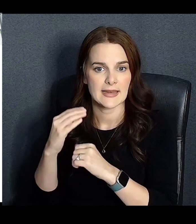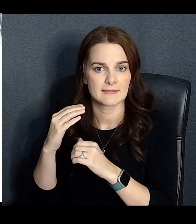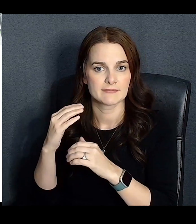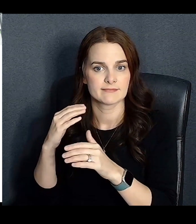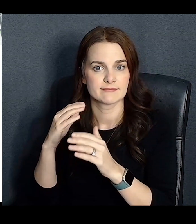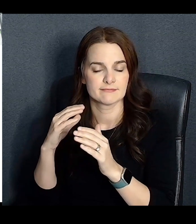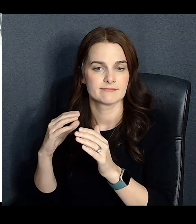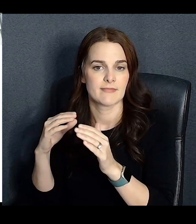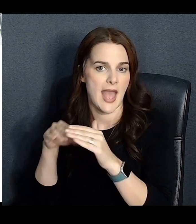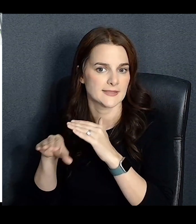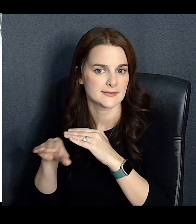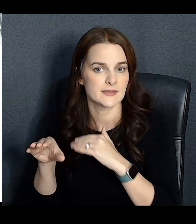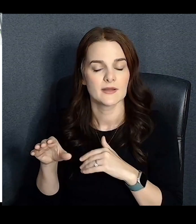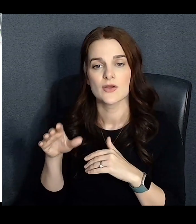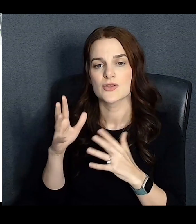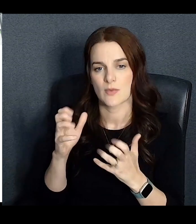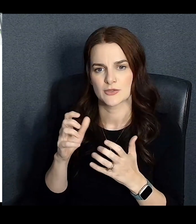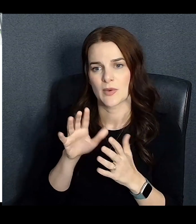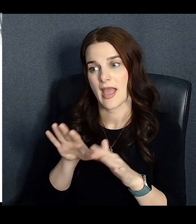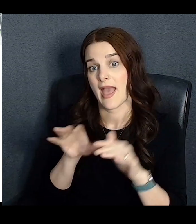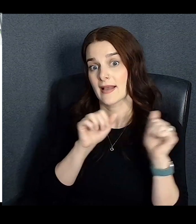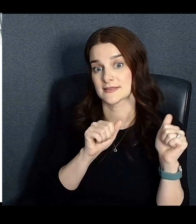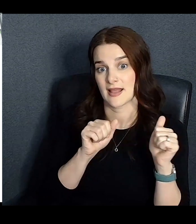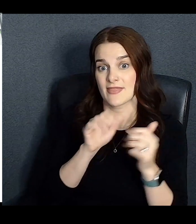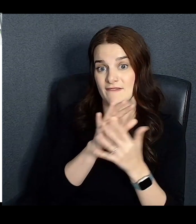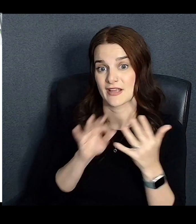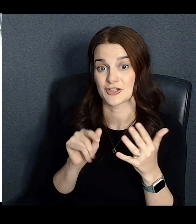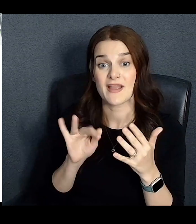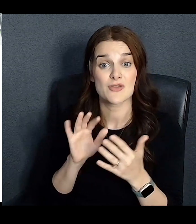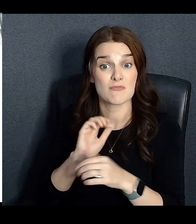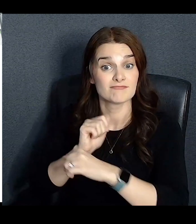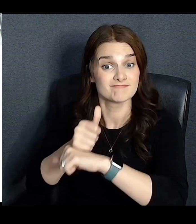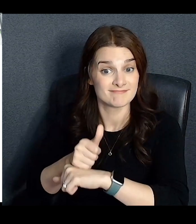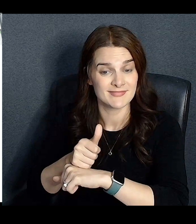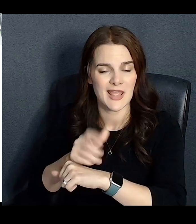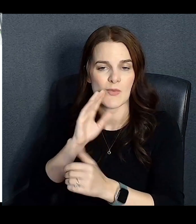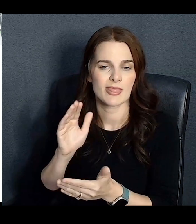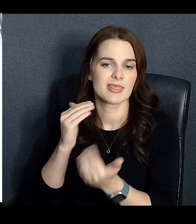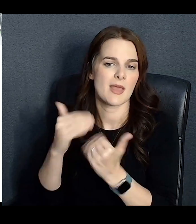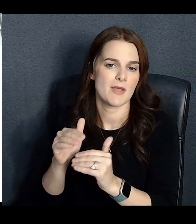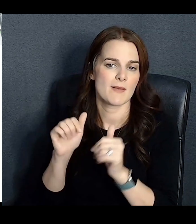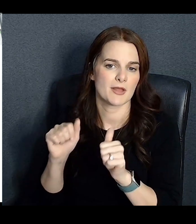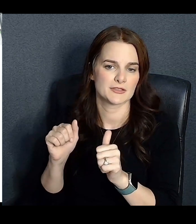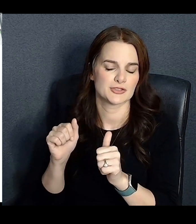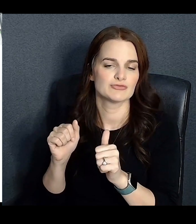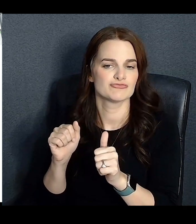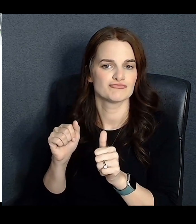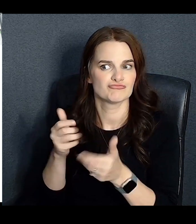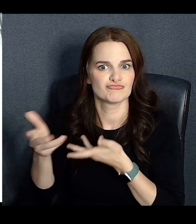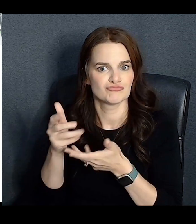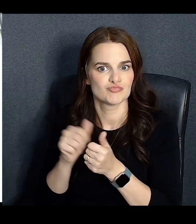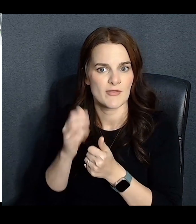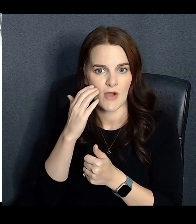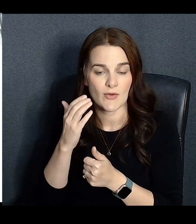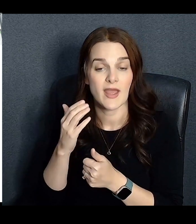sure you know how to exit those features. When you put that on, it's really like limiting what your ability to interact with your phone is. So if you